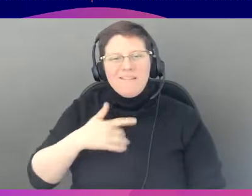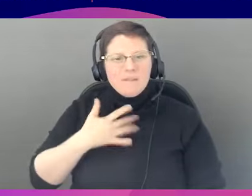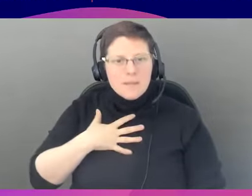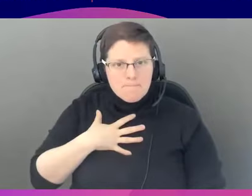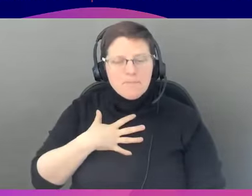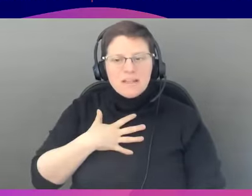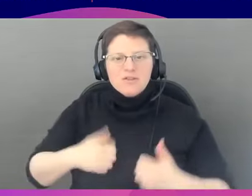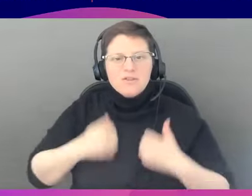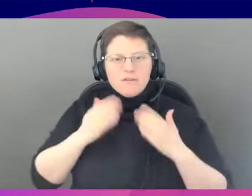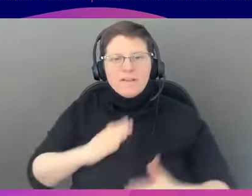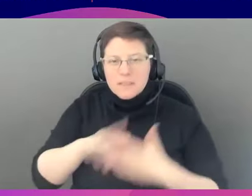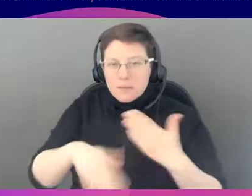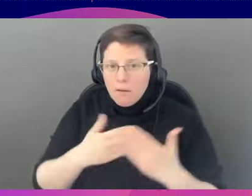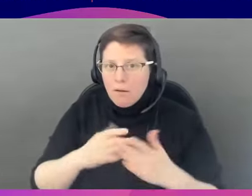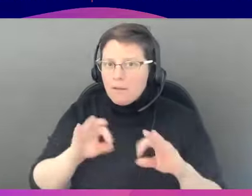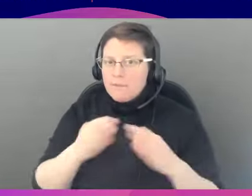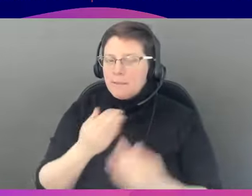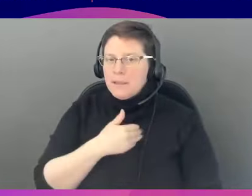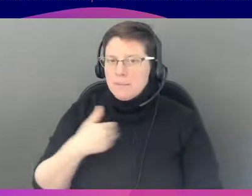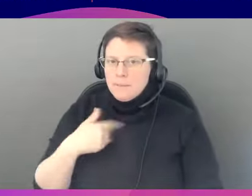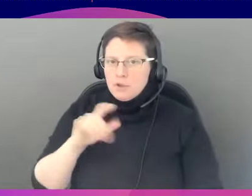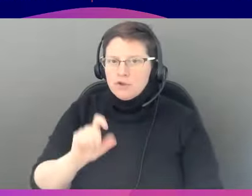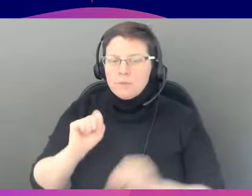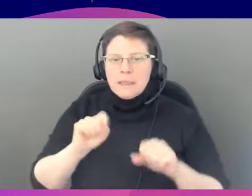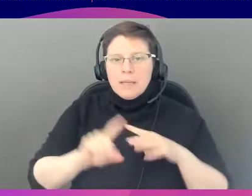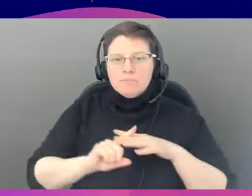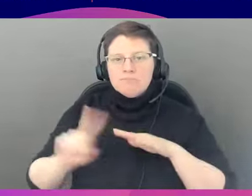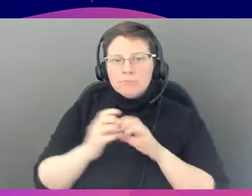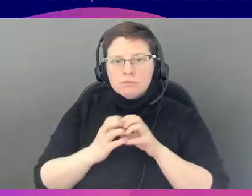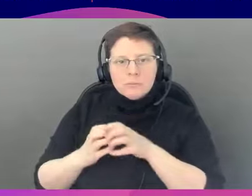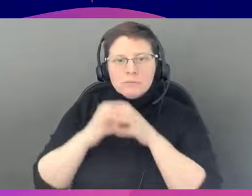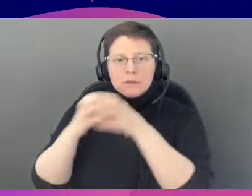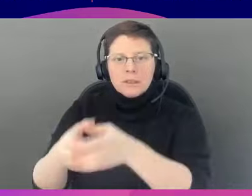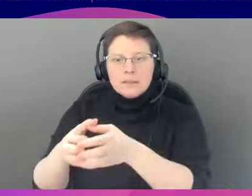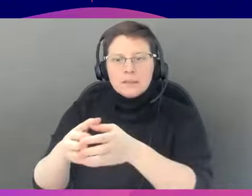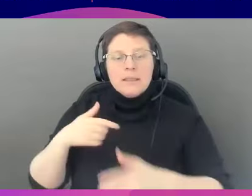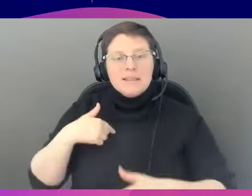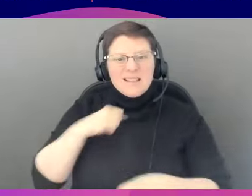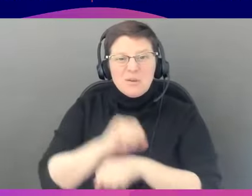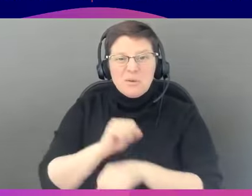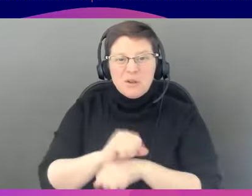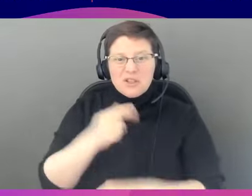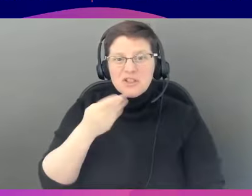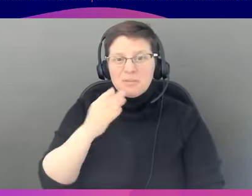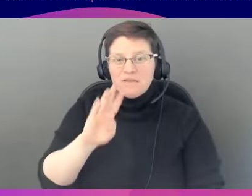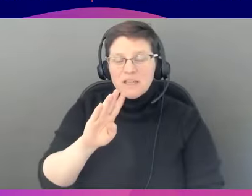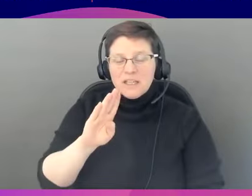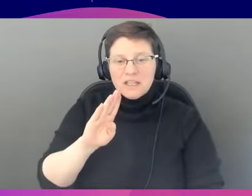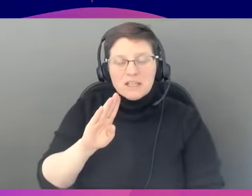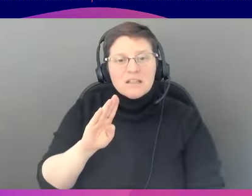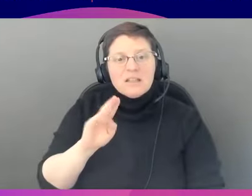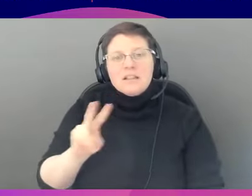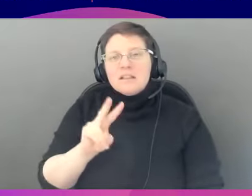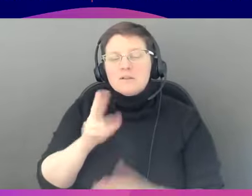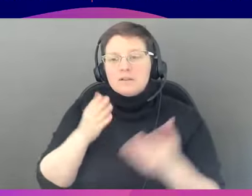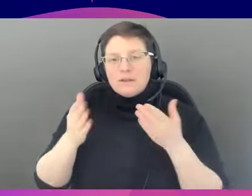of their family members should be able to flee violence together. And as someone who's worked in gender-based violence services, I've seen the positive impact